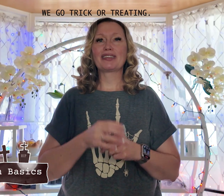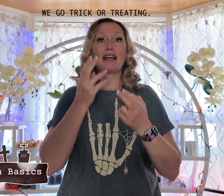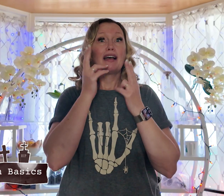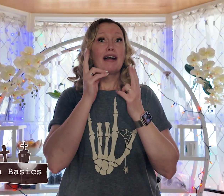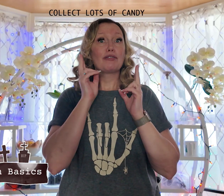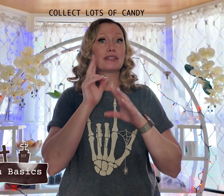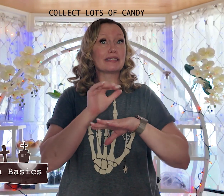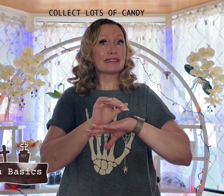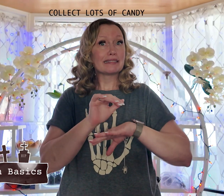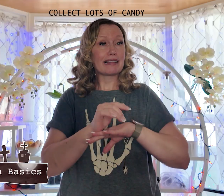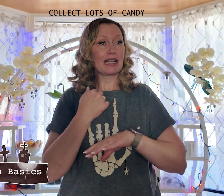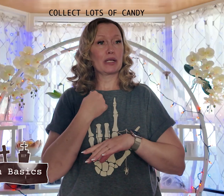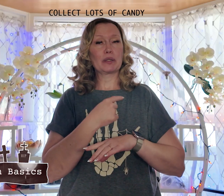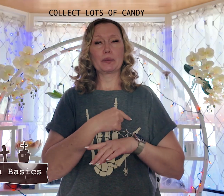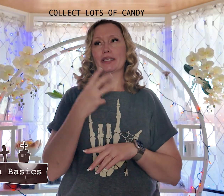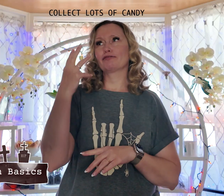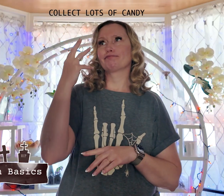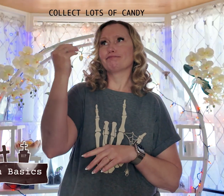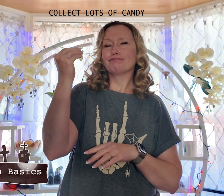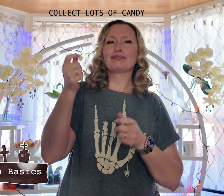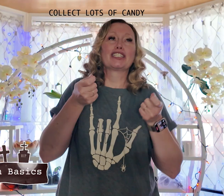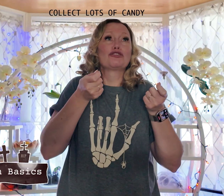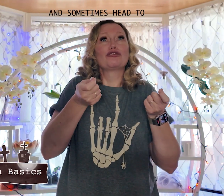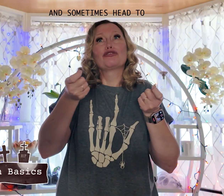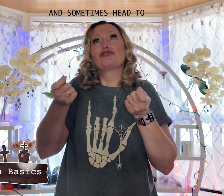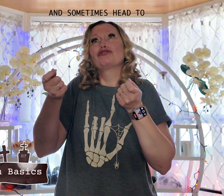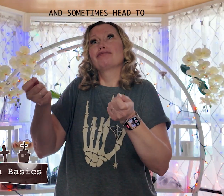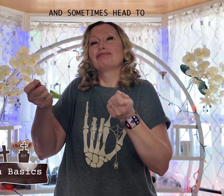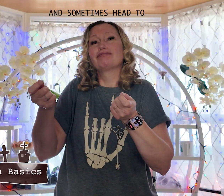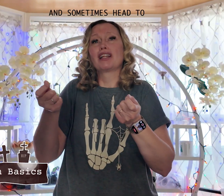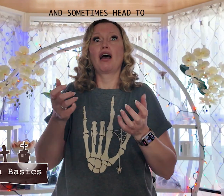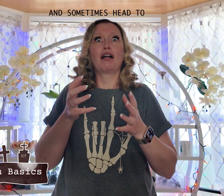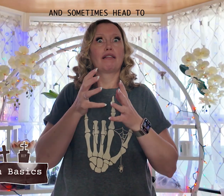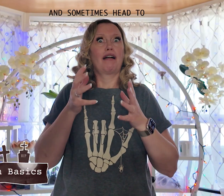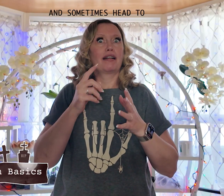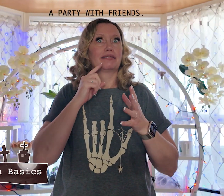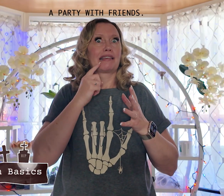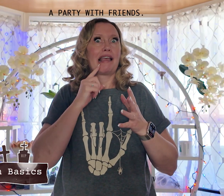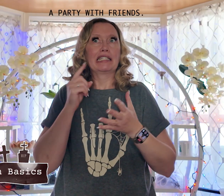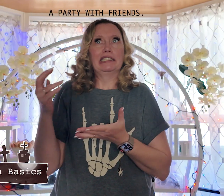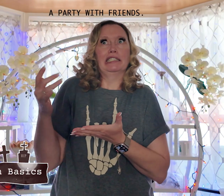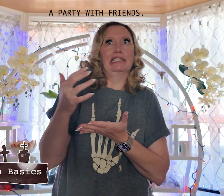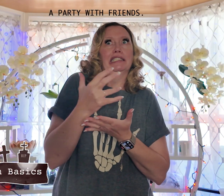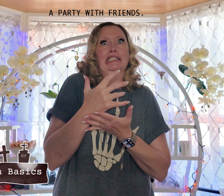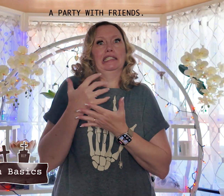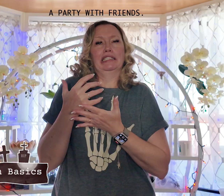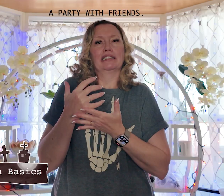trick-or-treating, collect lots of candy, and sometimes head to a party with